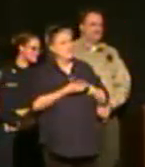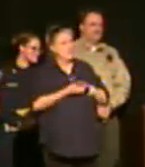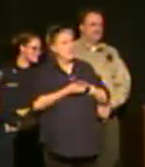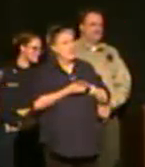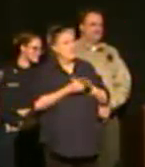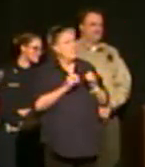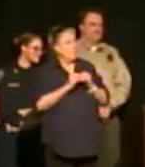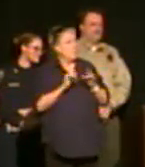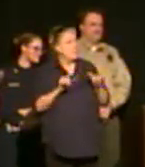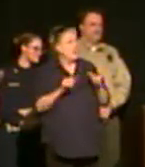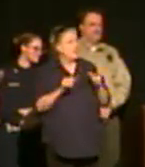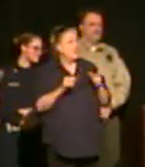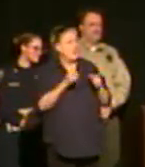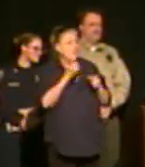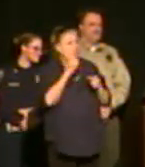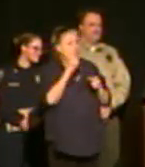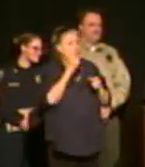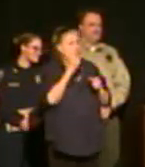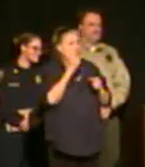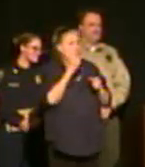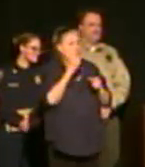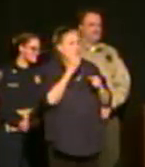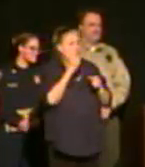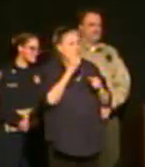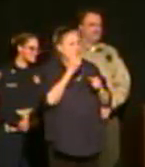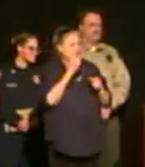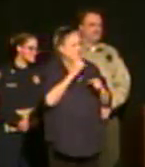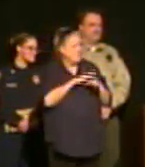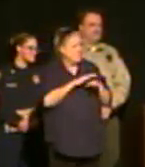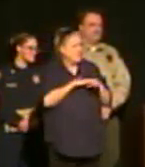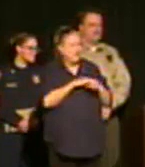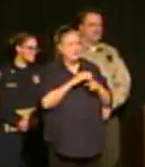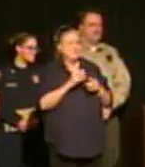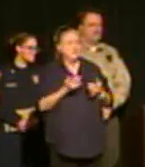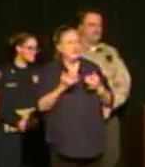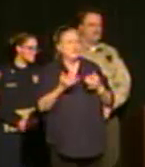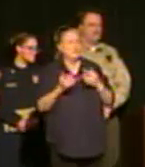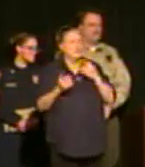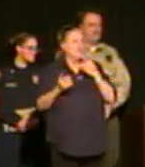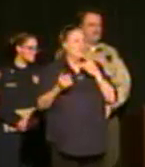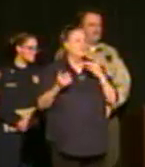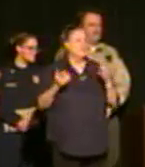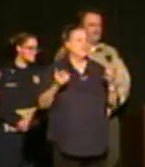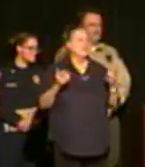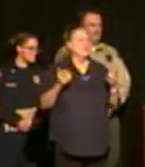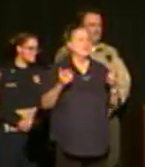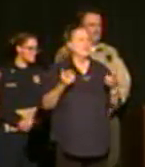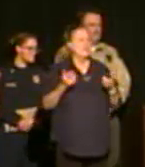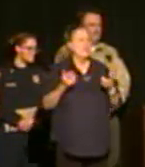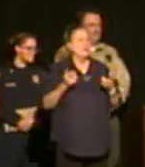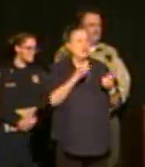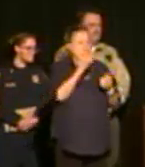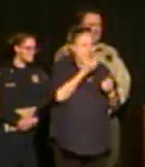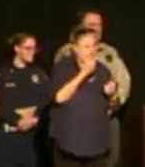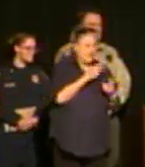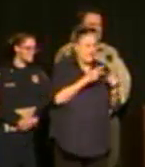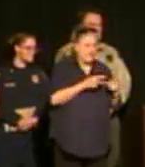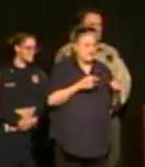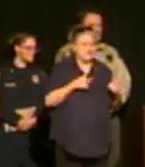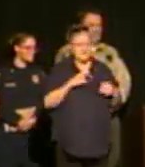a warming fire. And I said, so what are you telling